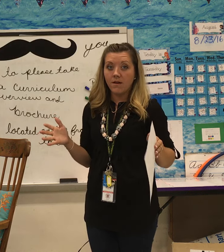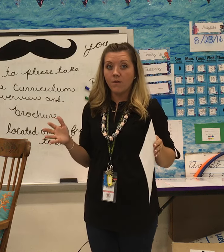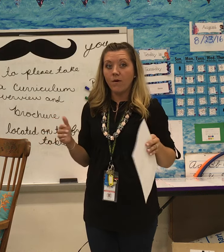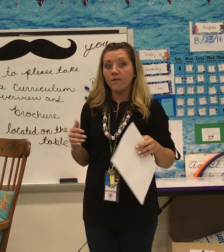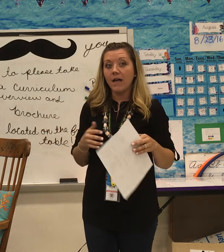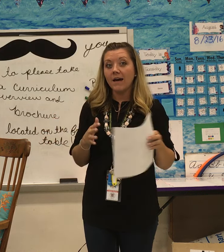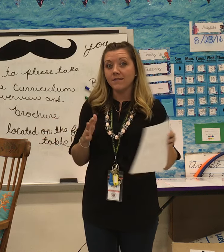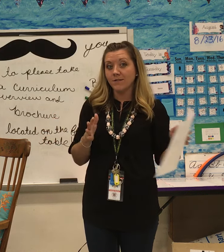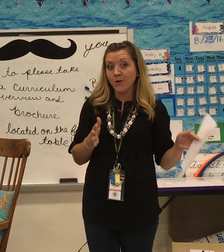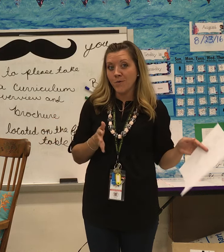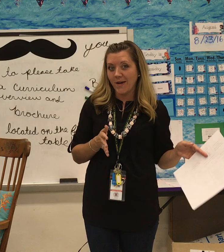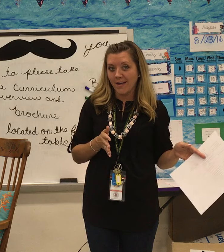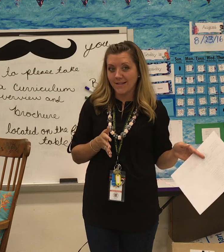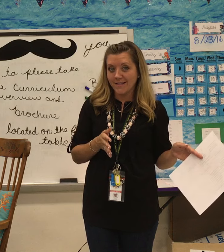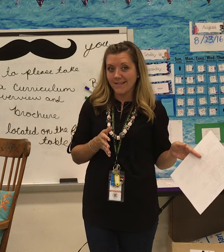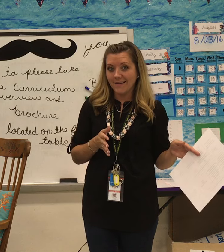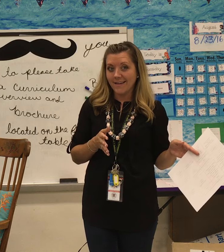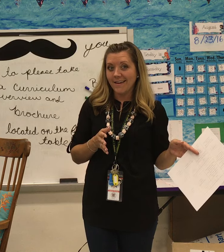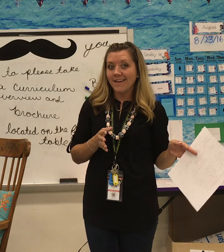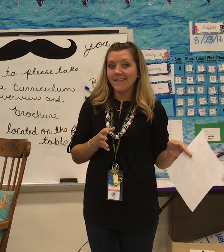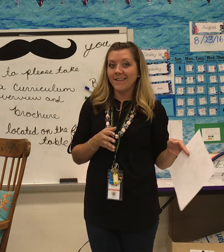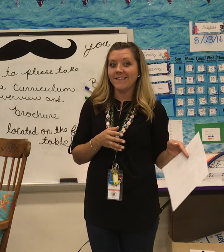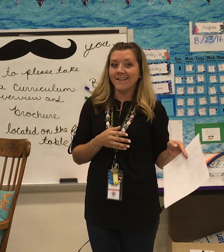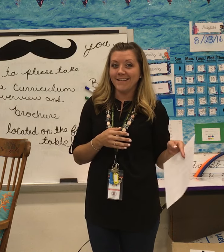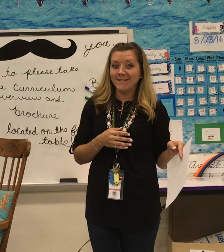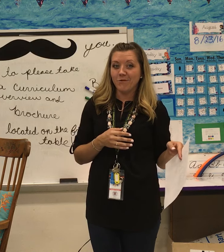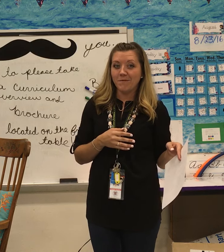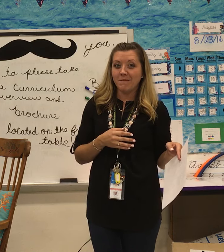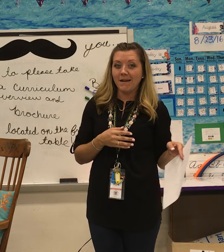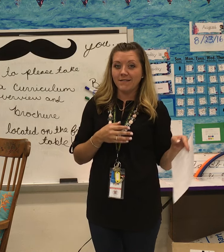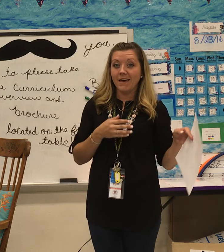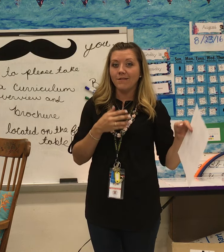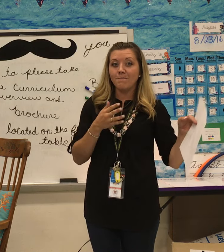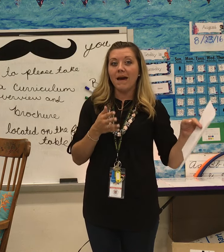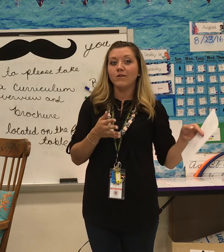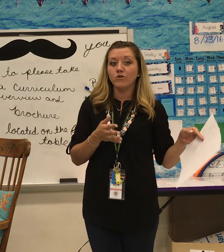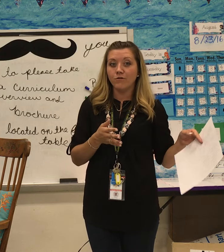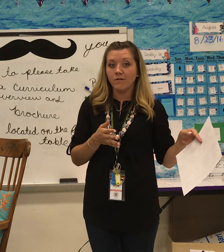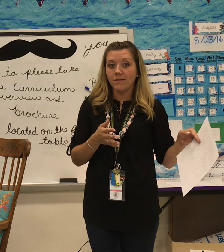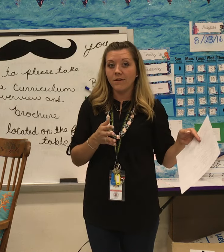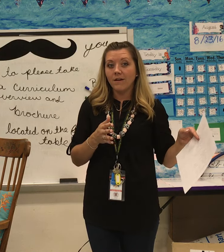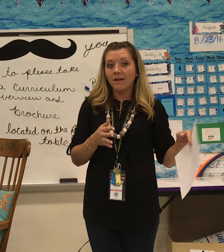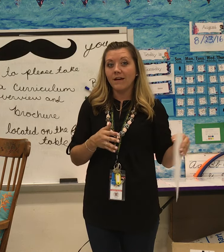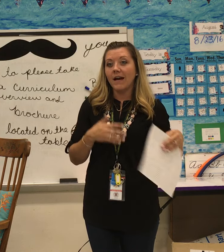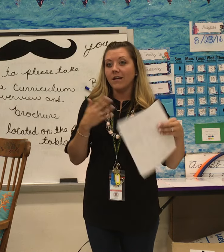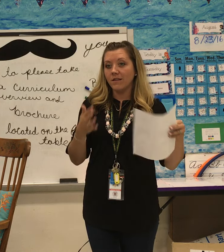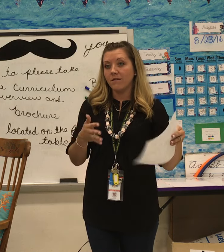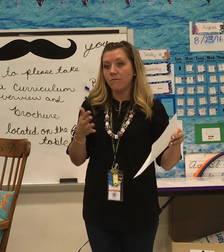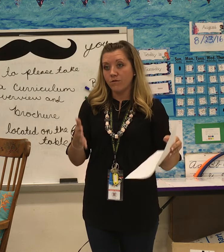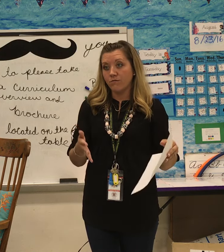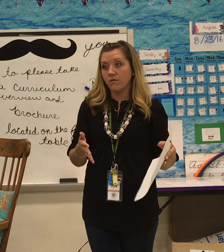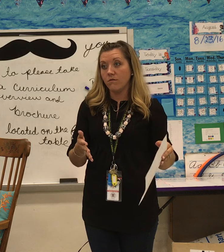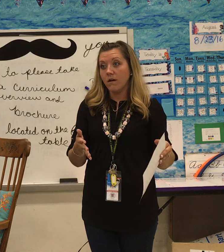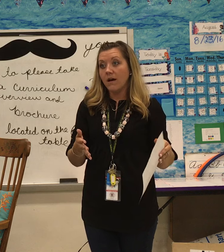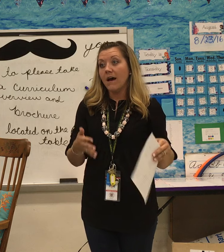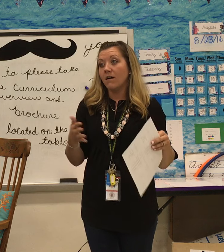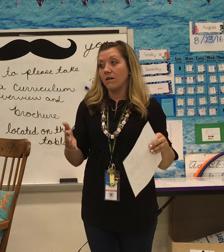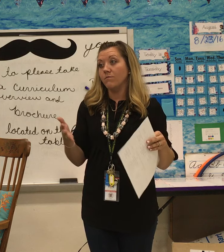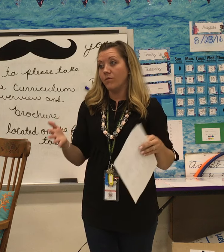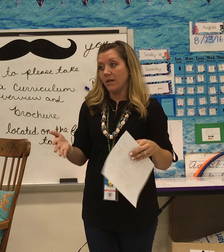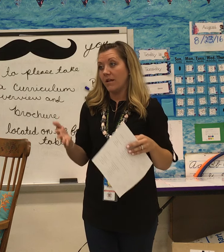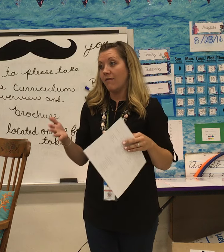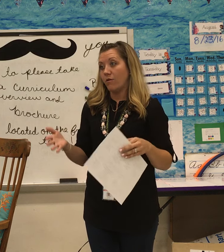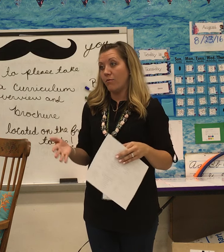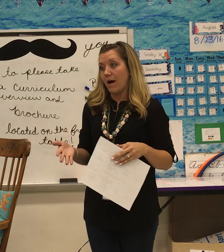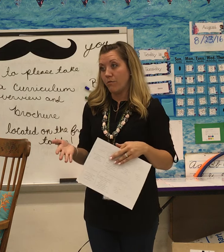doing. Well, last 2 weeks that they dug into Moby Max, they had their math tutor guiding them through how